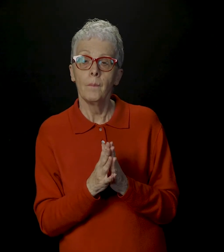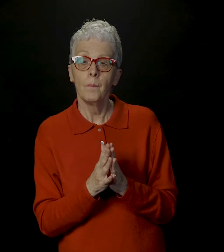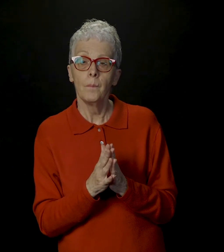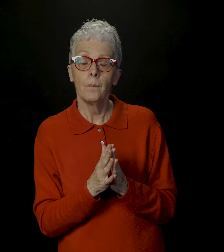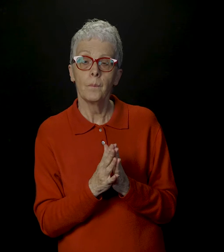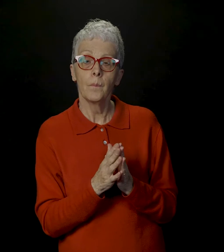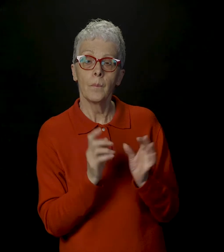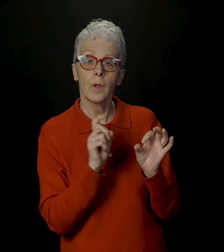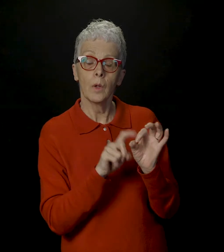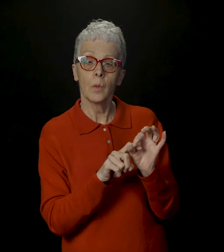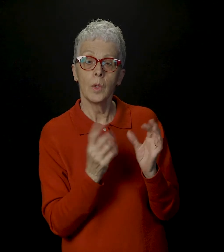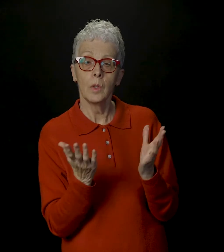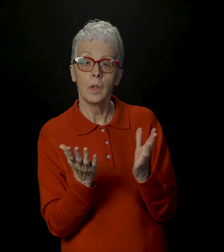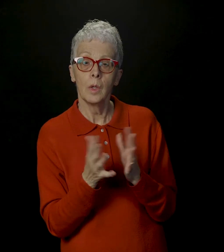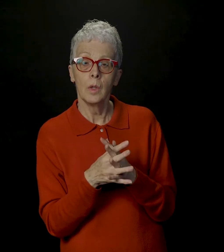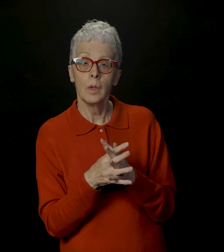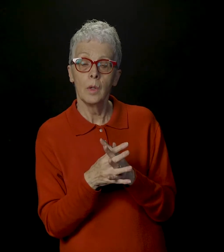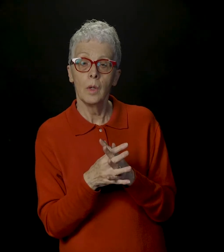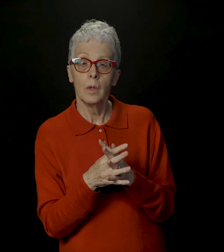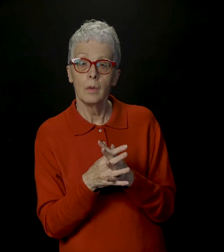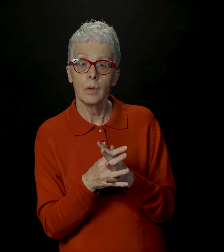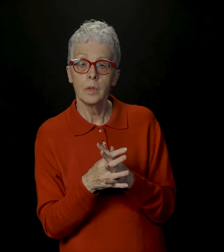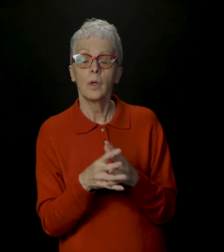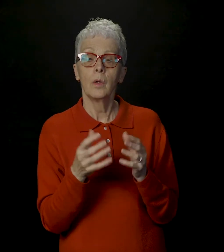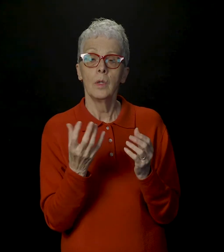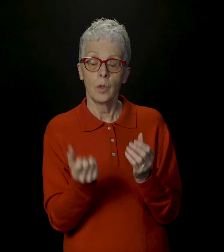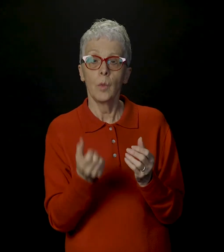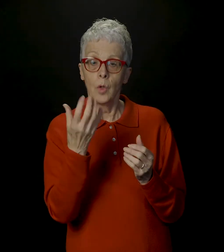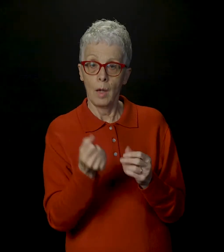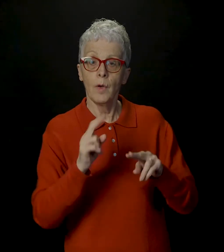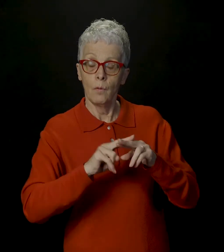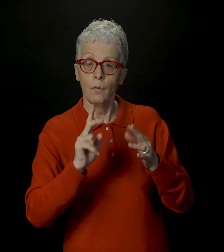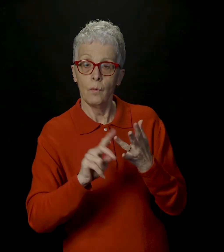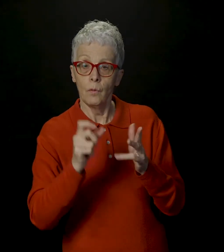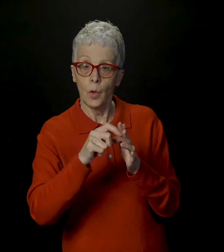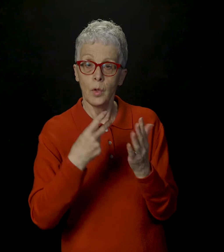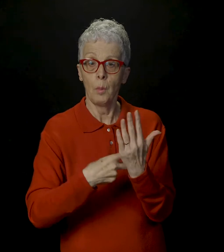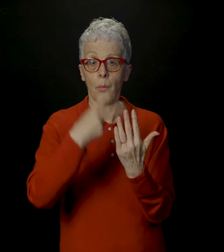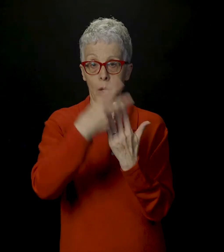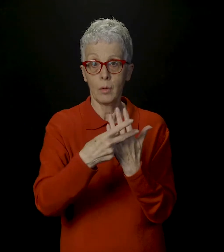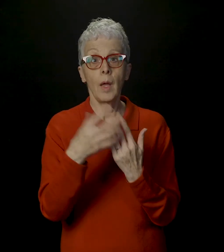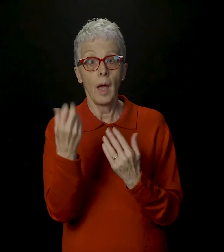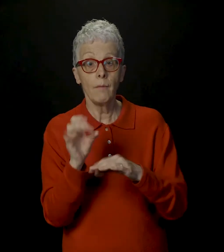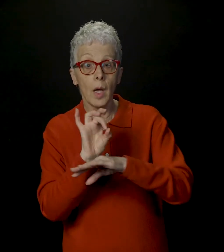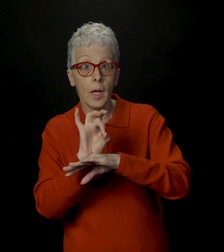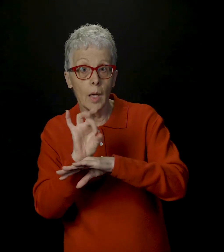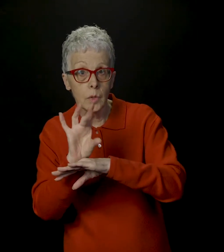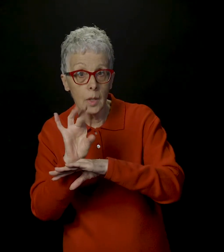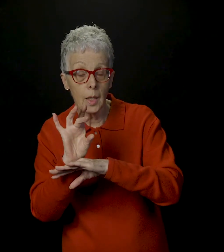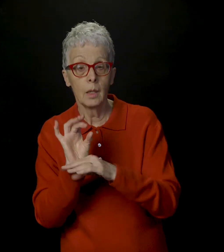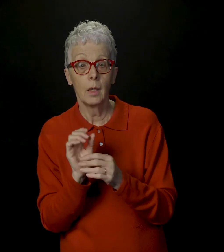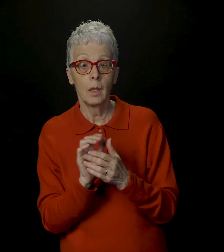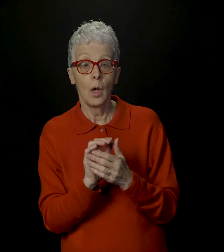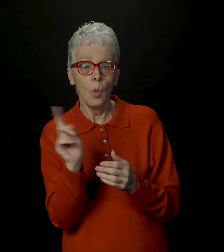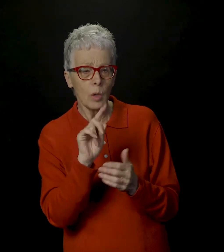Now I'm, you know Aware that not only Those sort of food relief services And food security Counselling's a part of Of what One